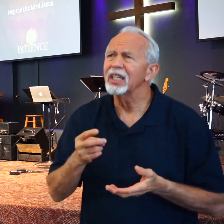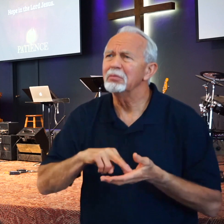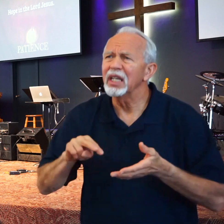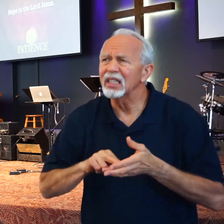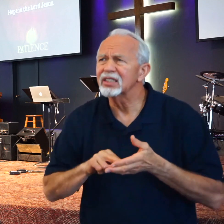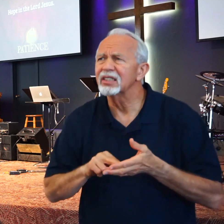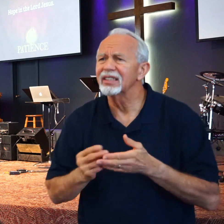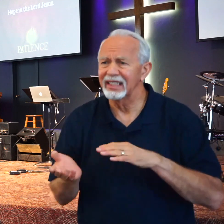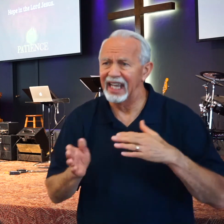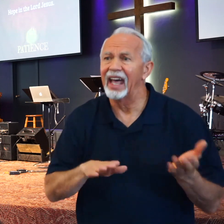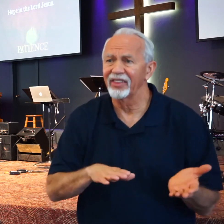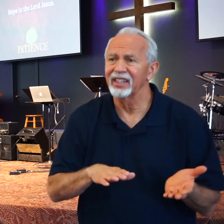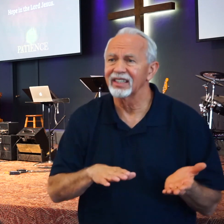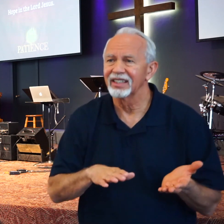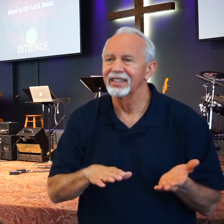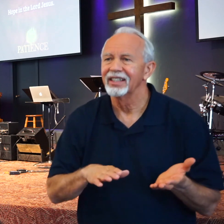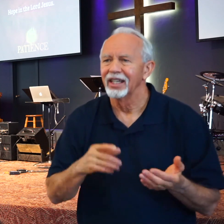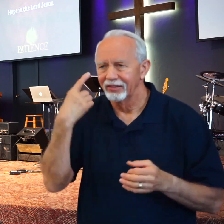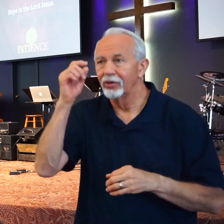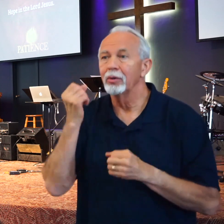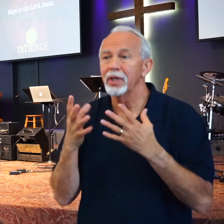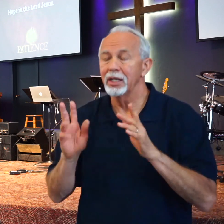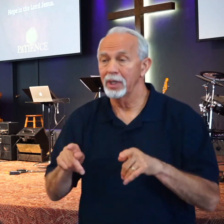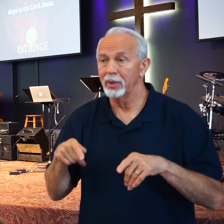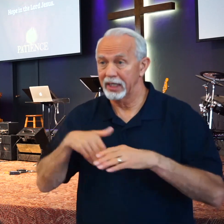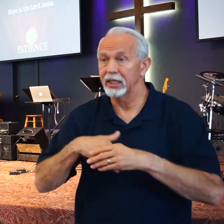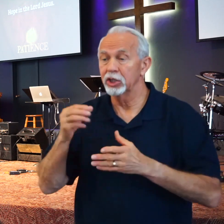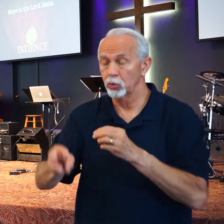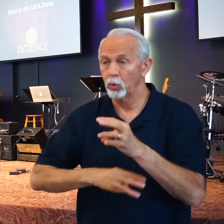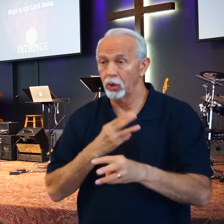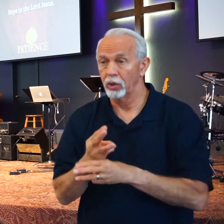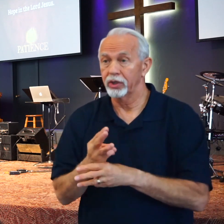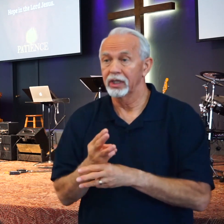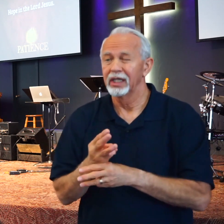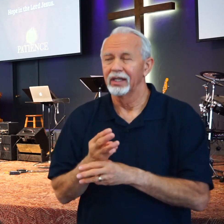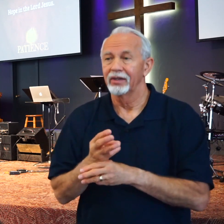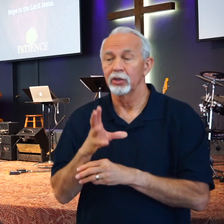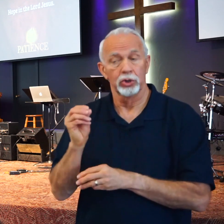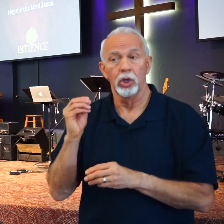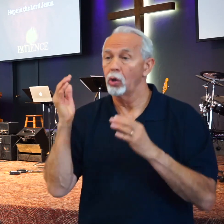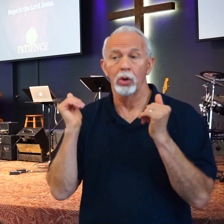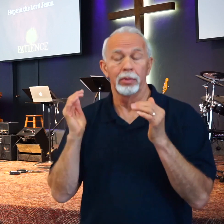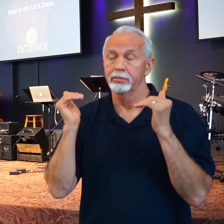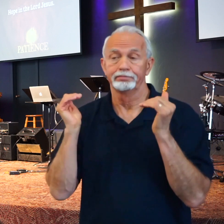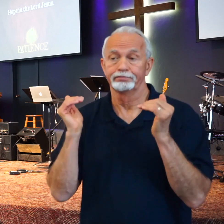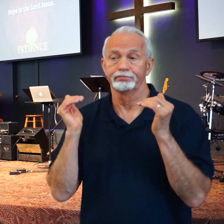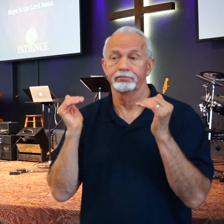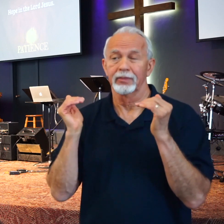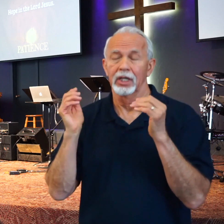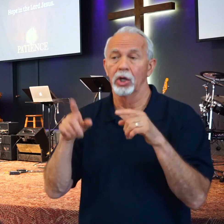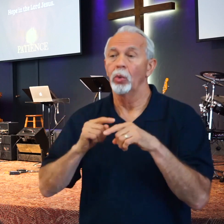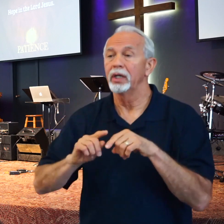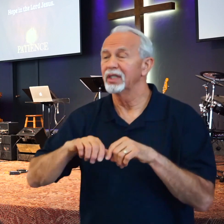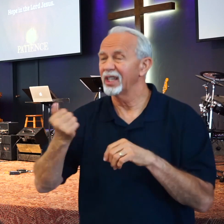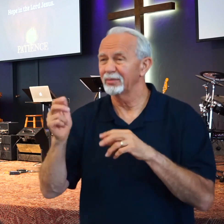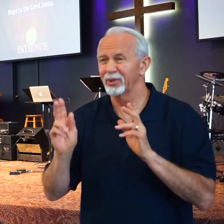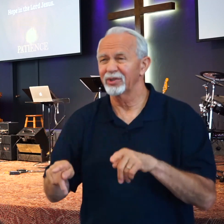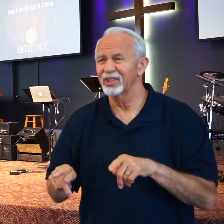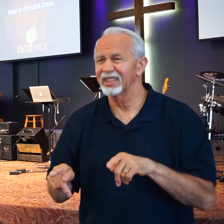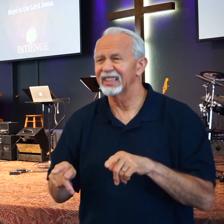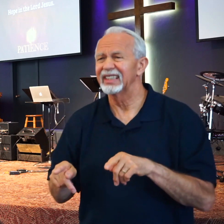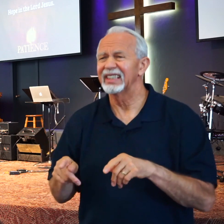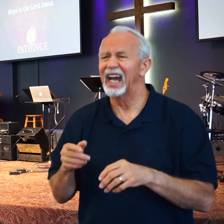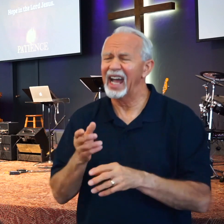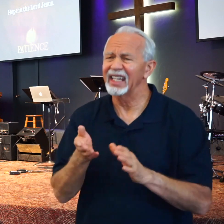death. And for many people in this world, there is no hope when someone they love or someone around